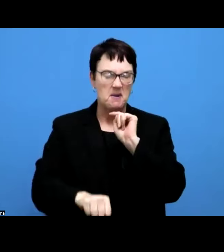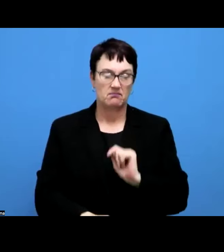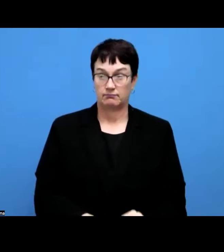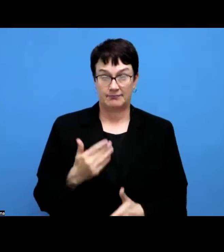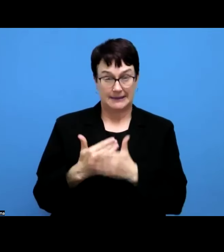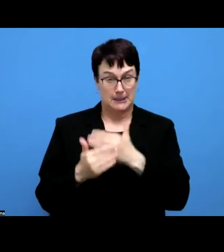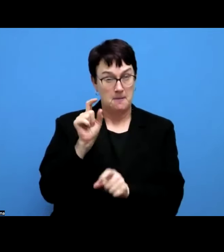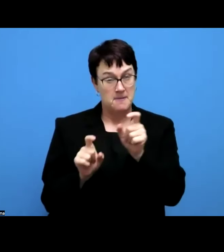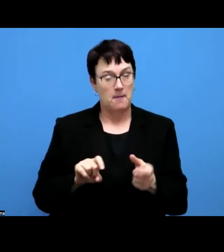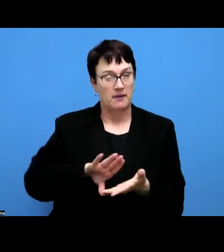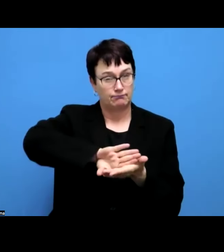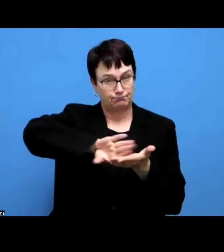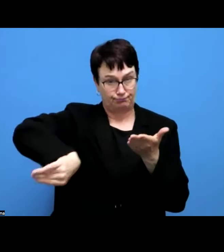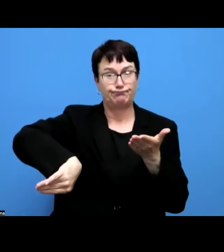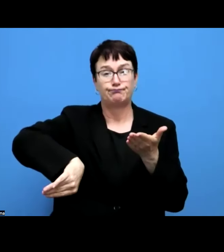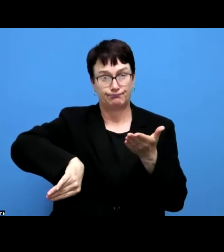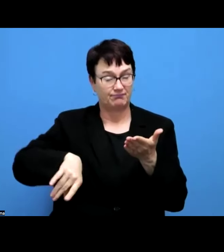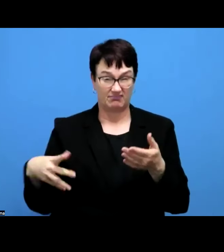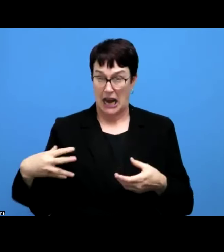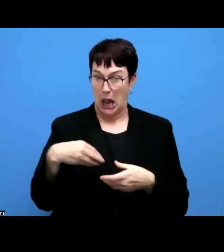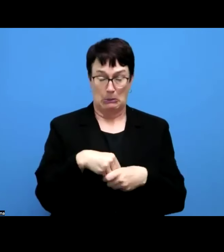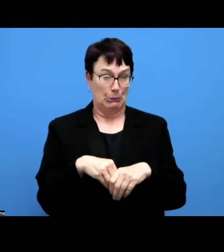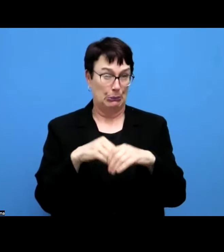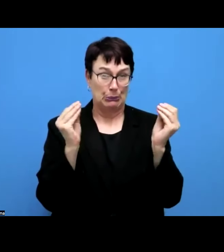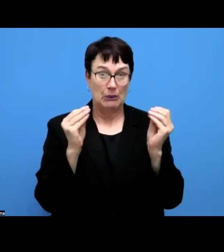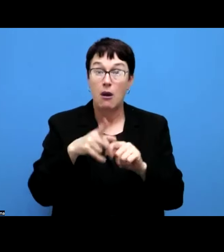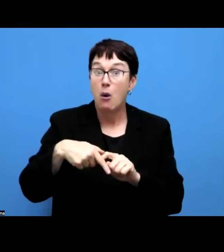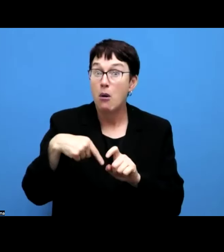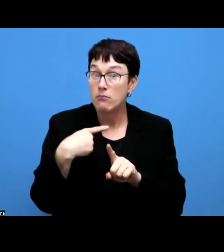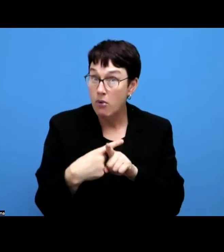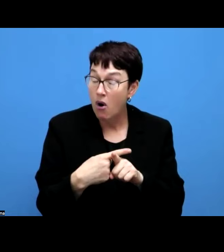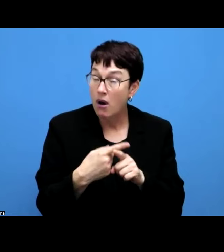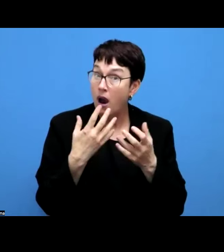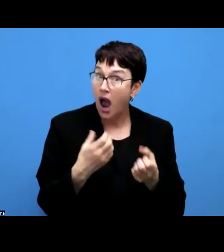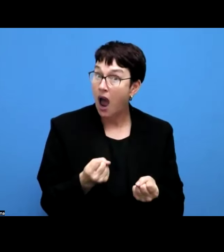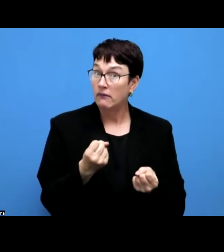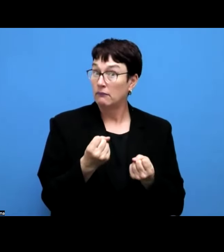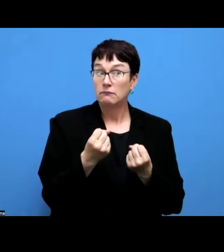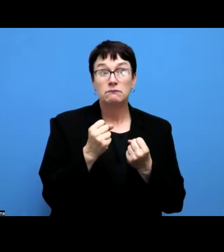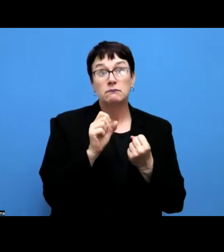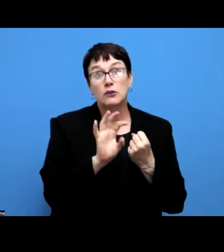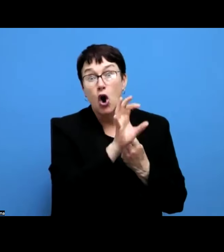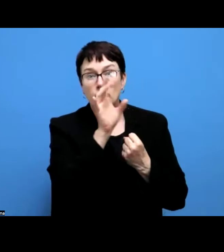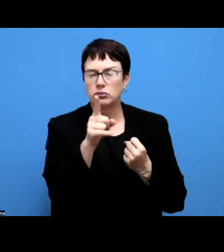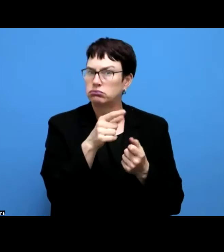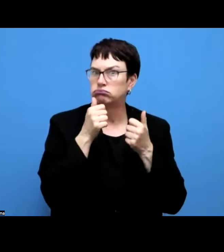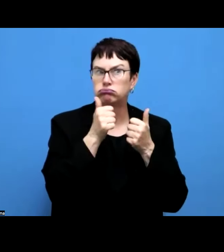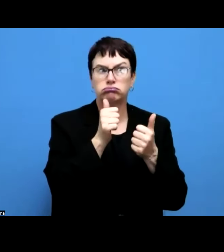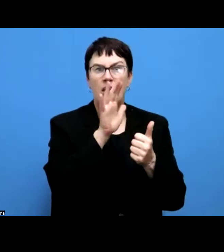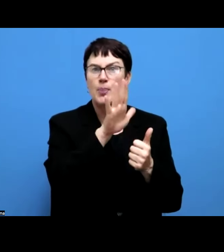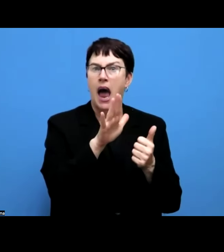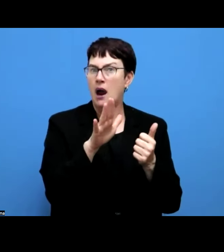disabilities, including in countries with well-established public systems. And even when